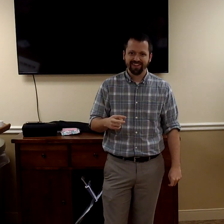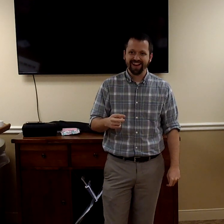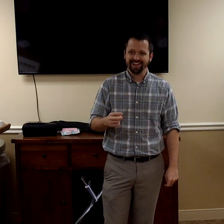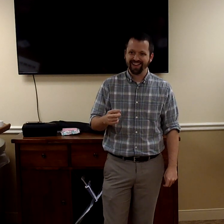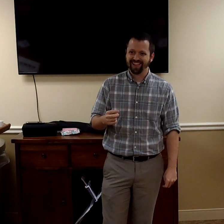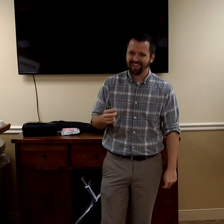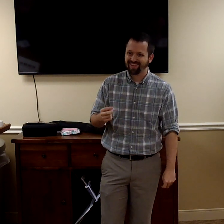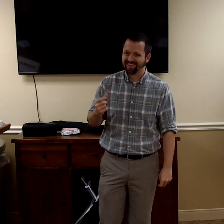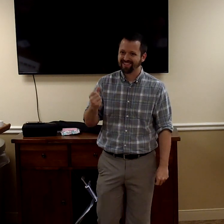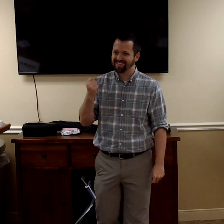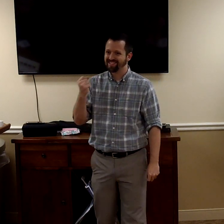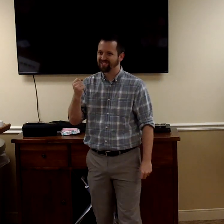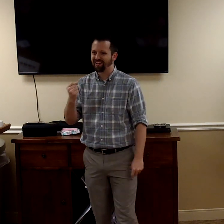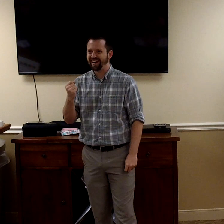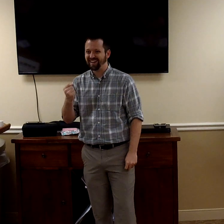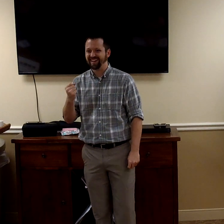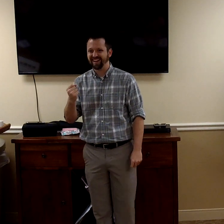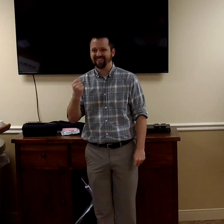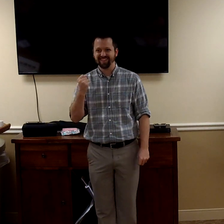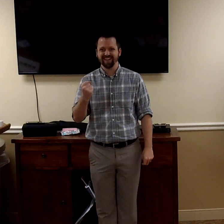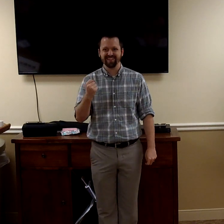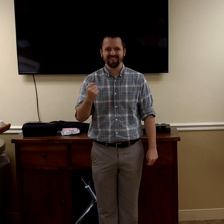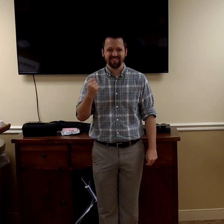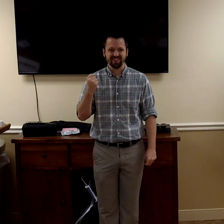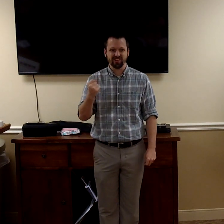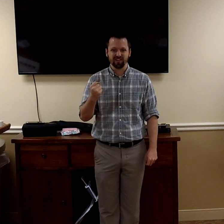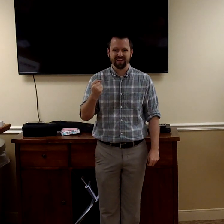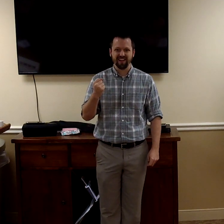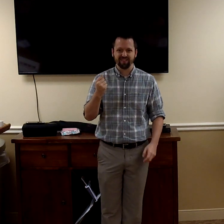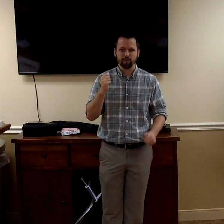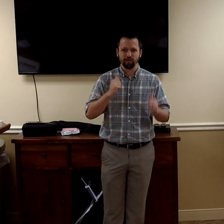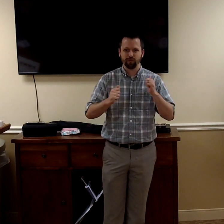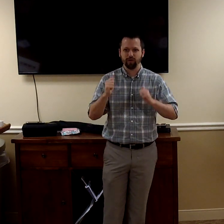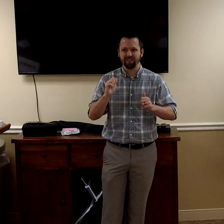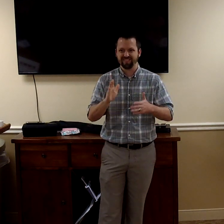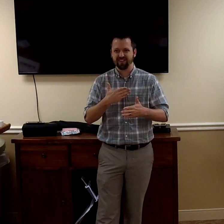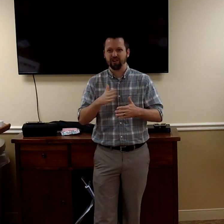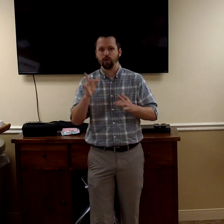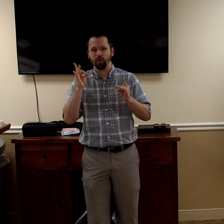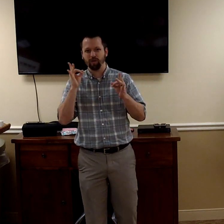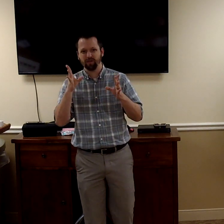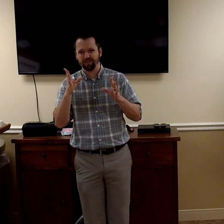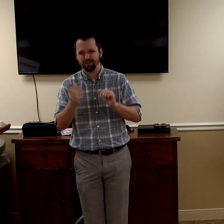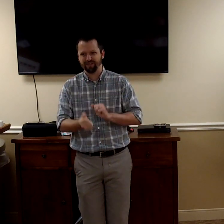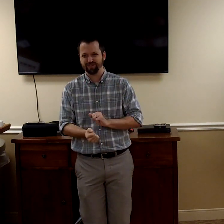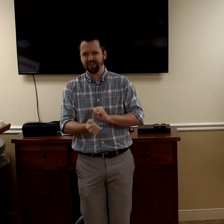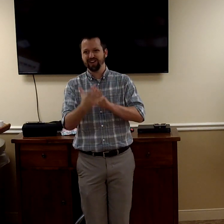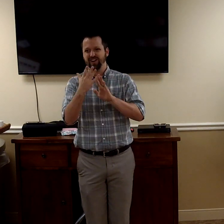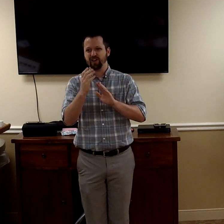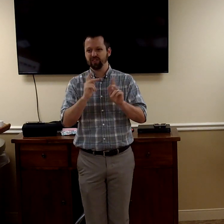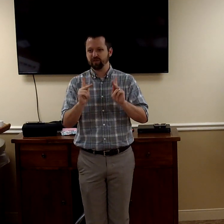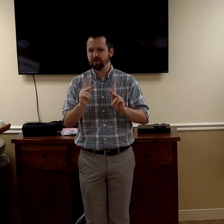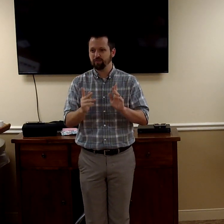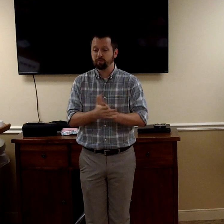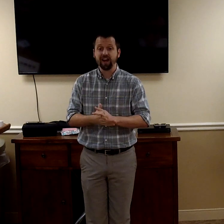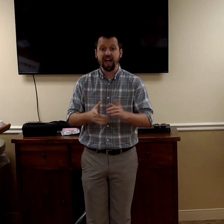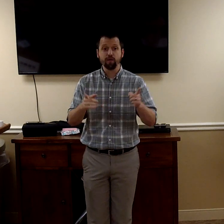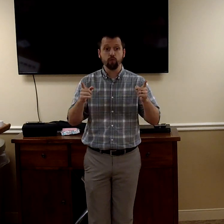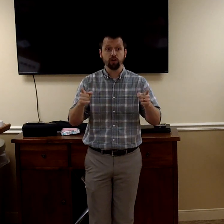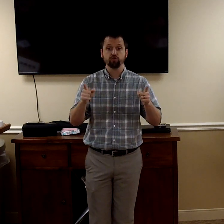great, like this is just what I needed. I entered this as a joke, and now I have to perform this song horribly in front of all these people. But I won